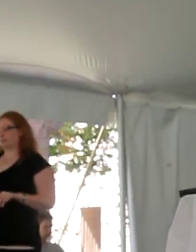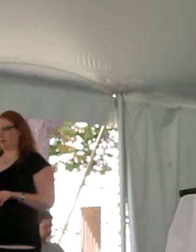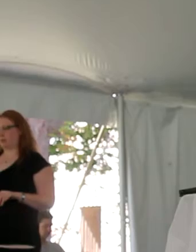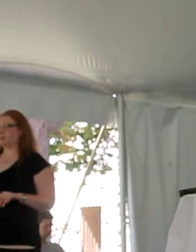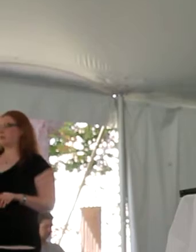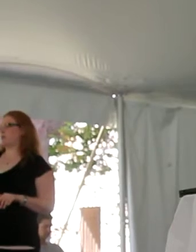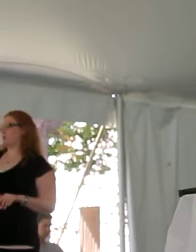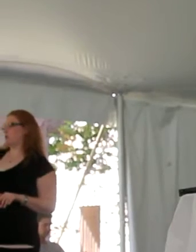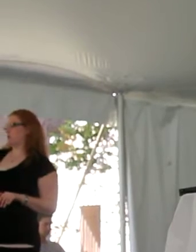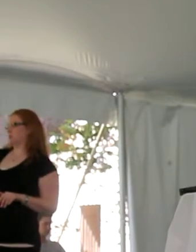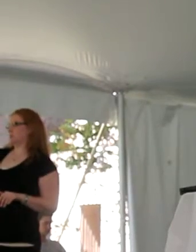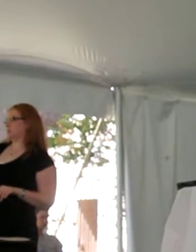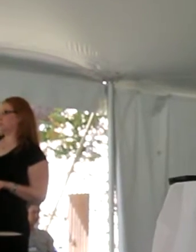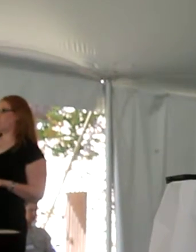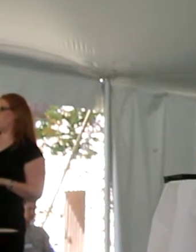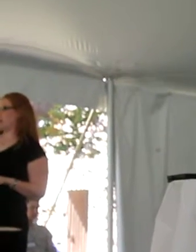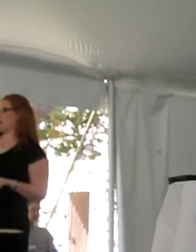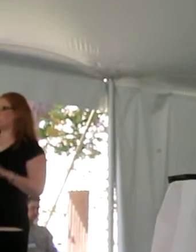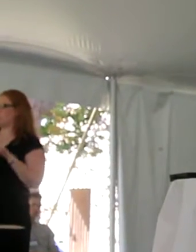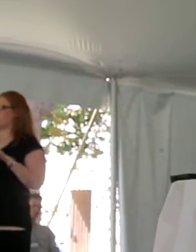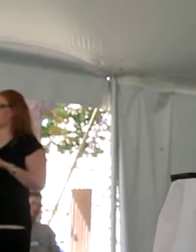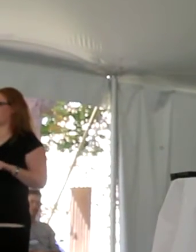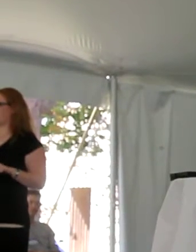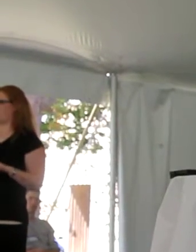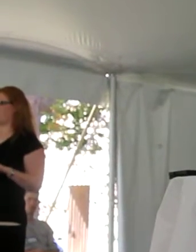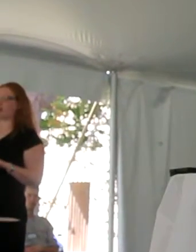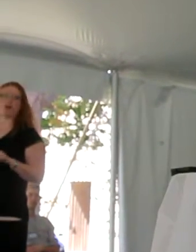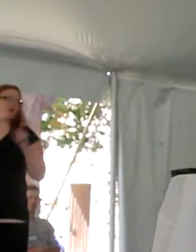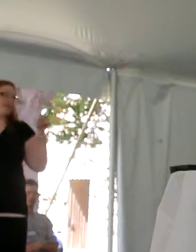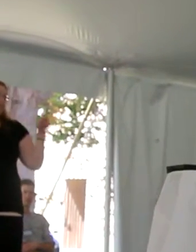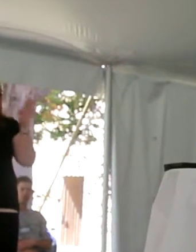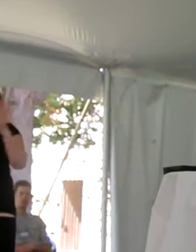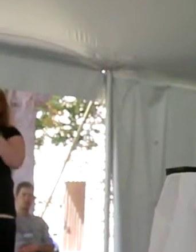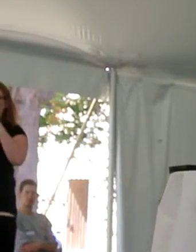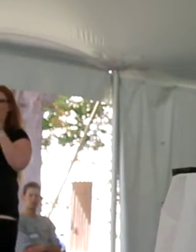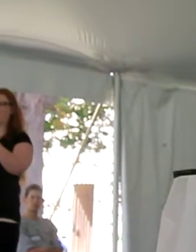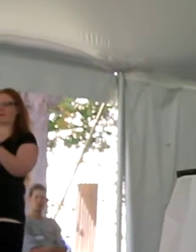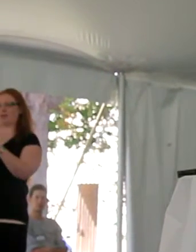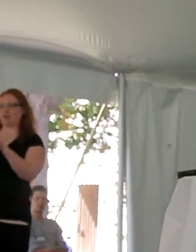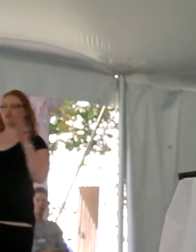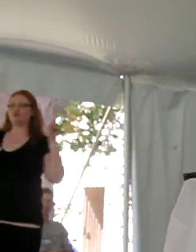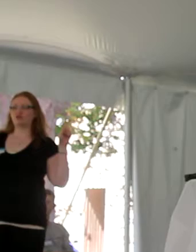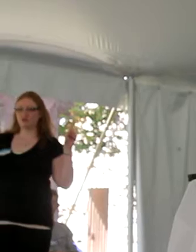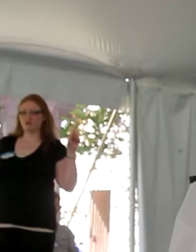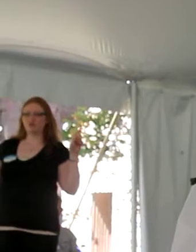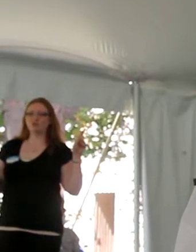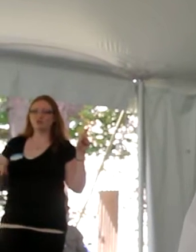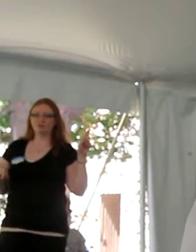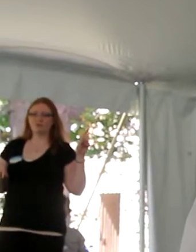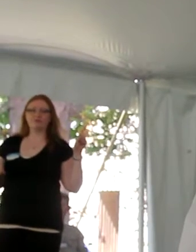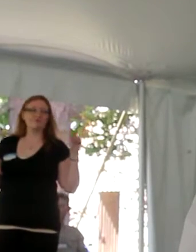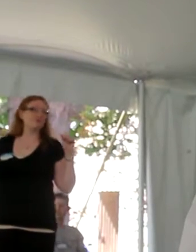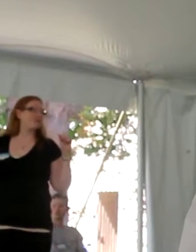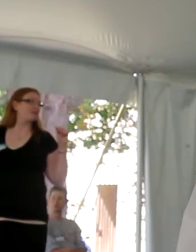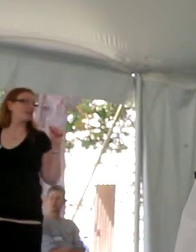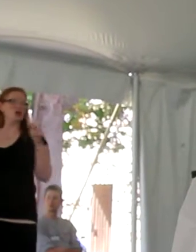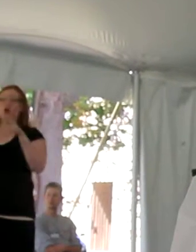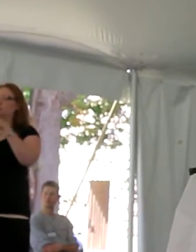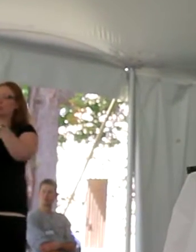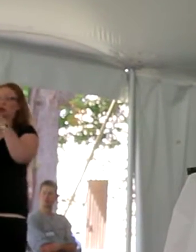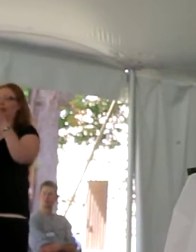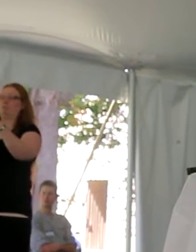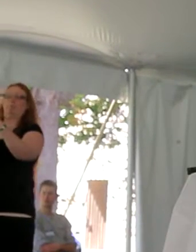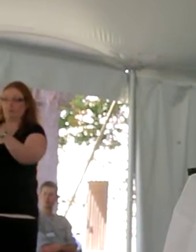Park, and it's a beautiful location. This happens to be a photo from the walk last year, and in light of a hurricane, we still had a